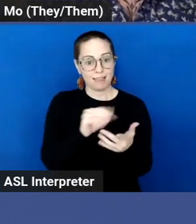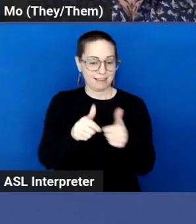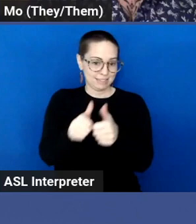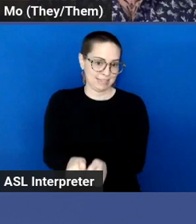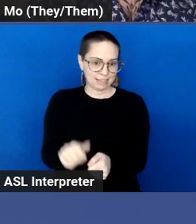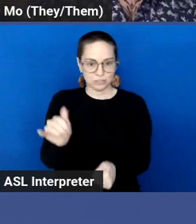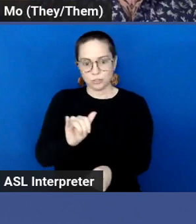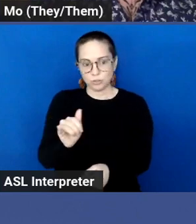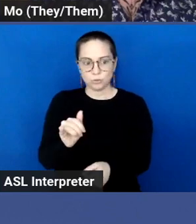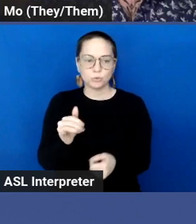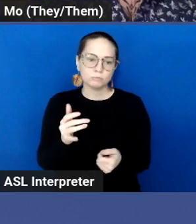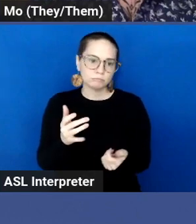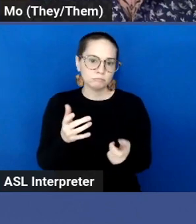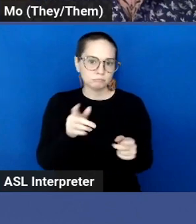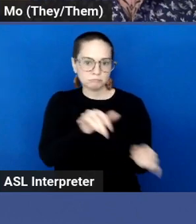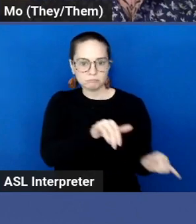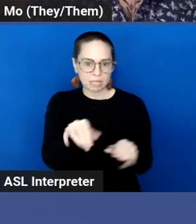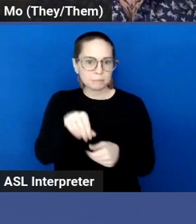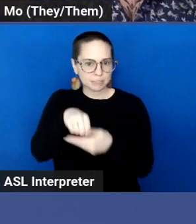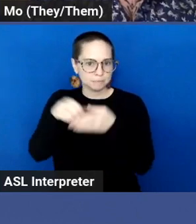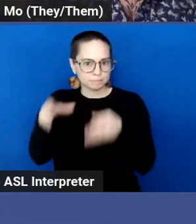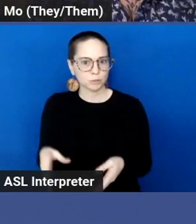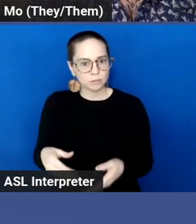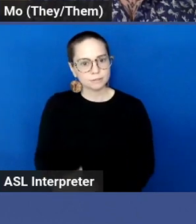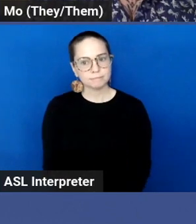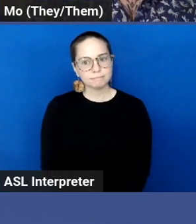as in person.